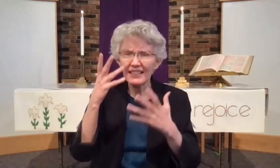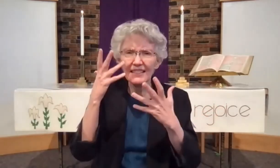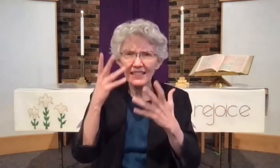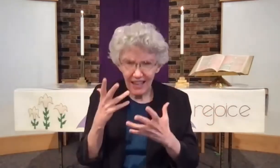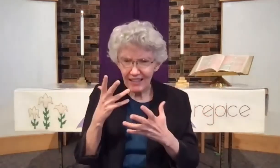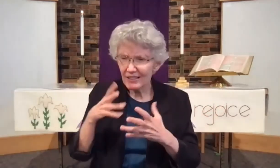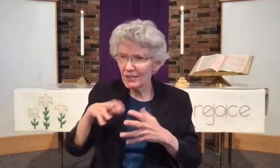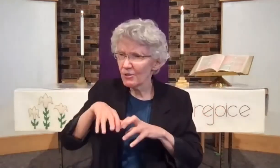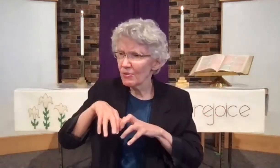Sorrow